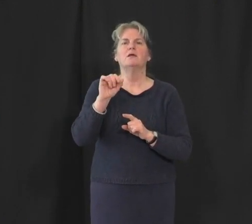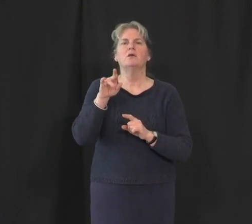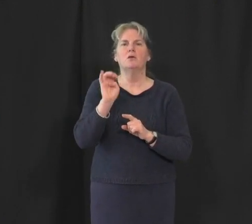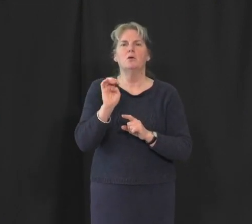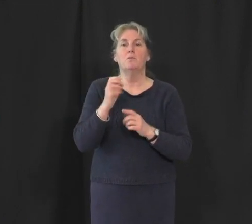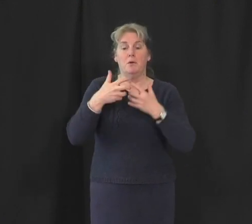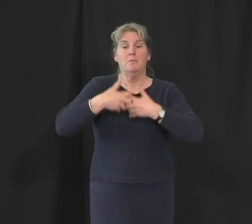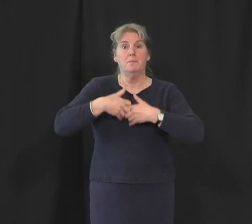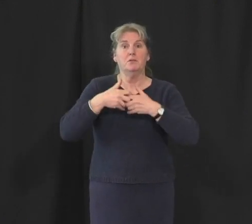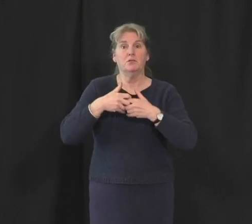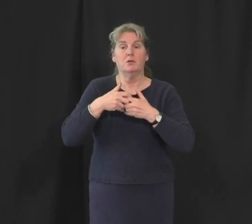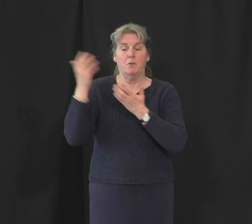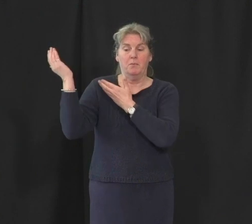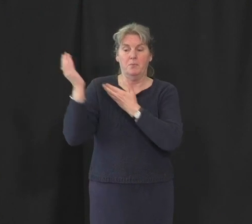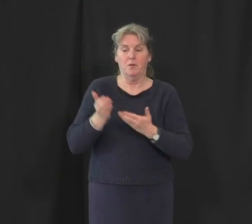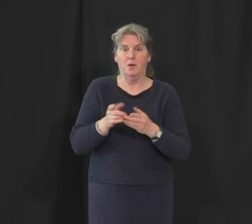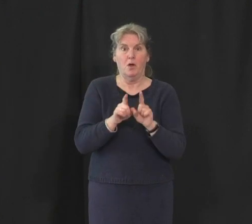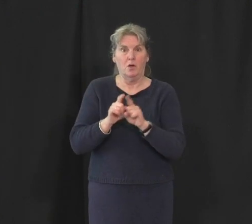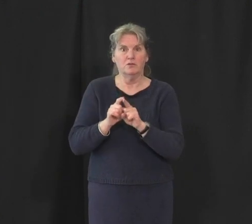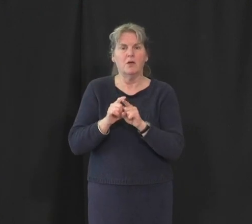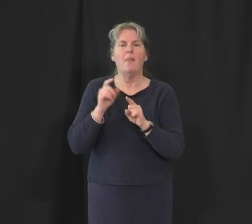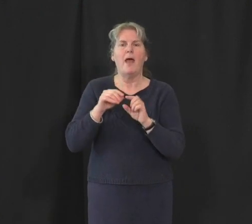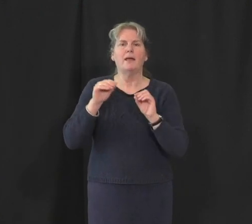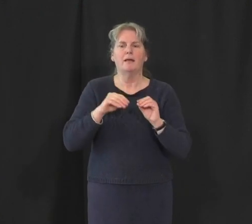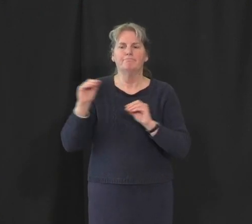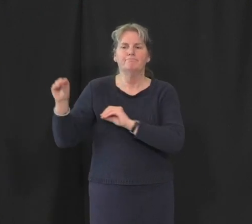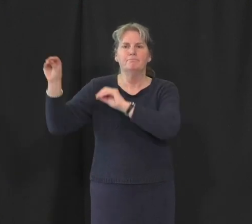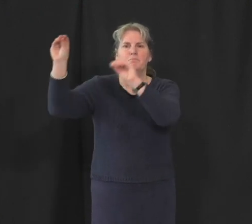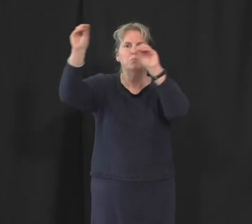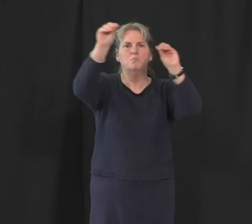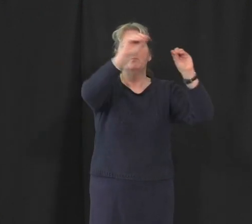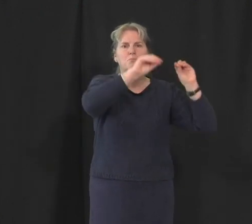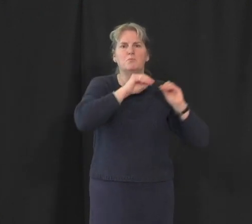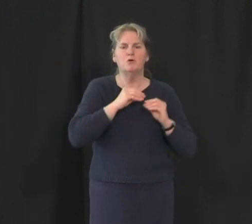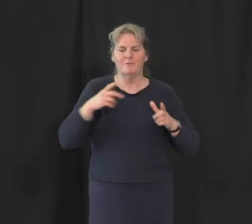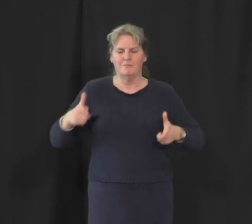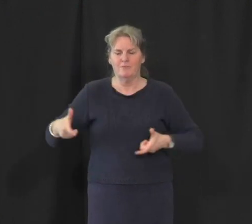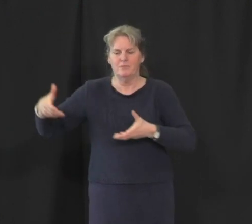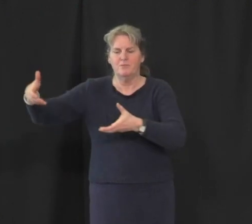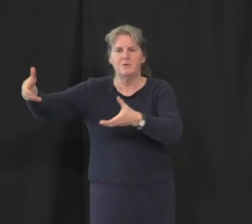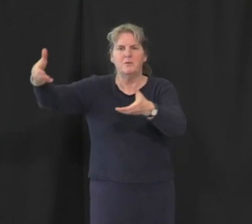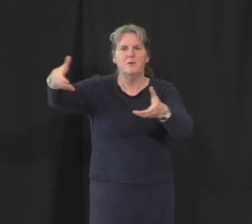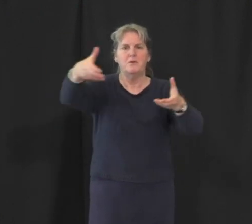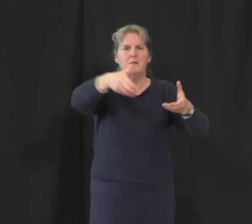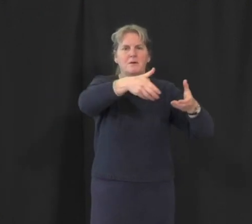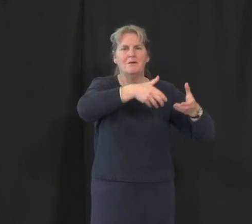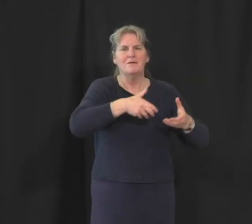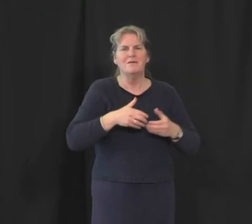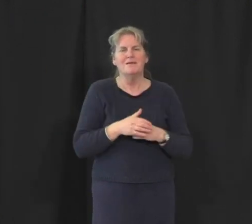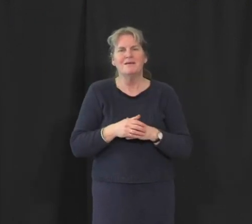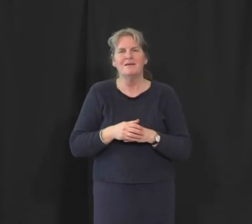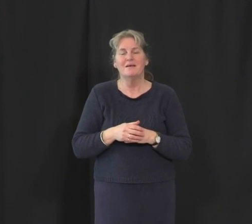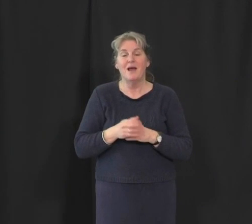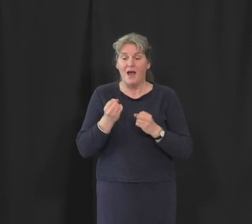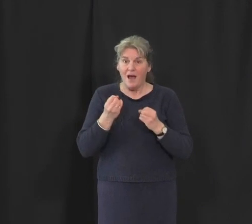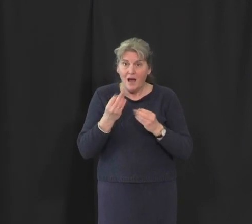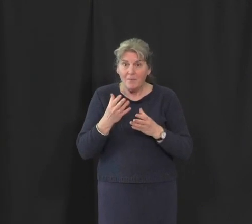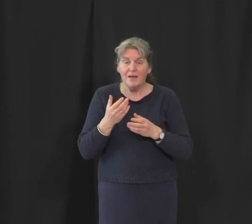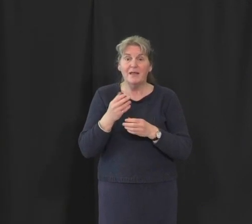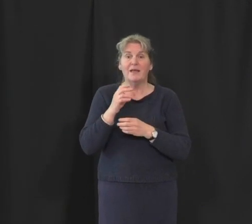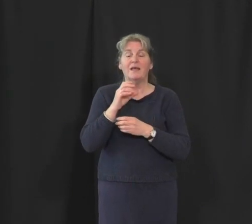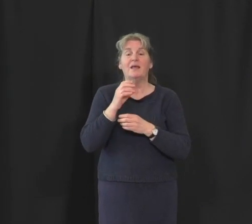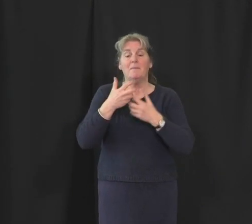allow us for more portable testing capacity in communities over weeks to come. However, how many we will